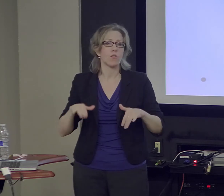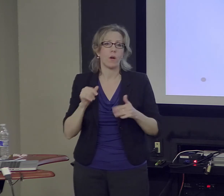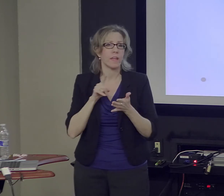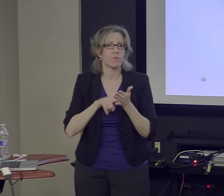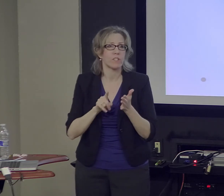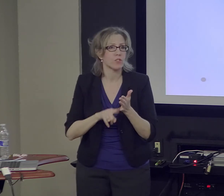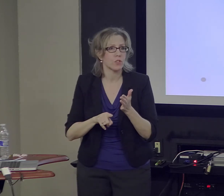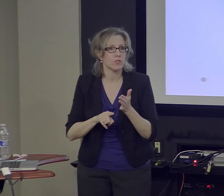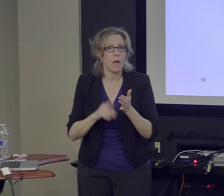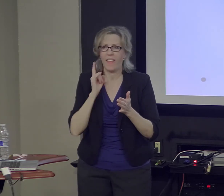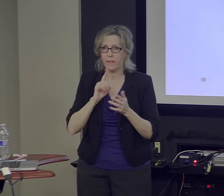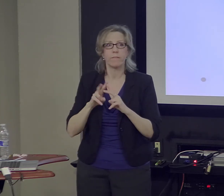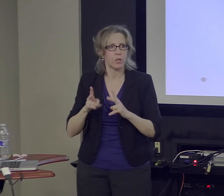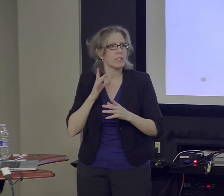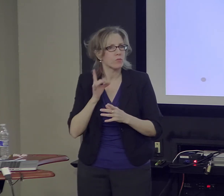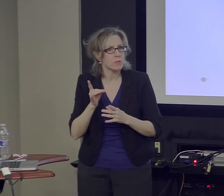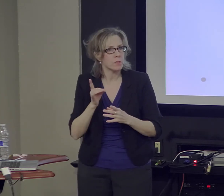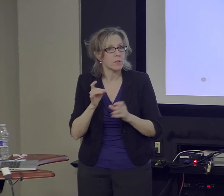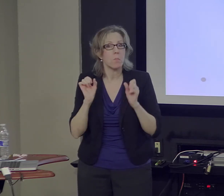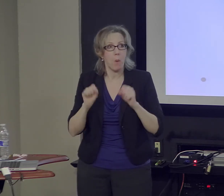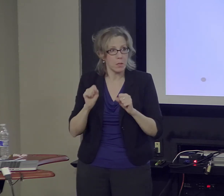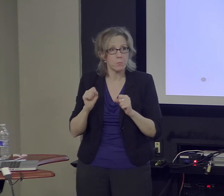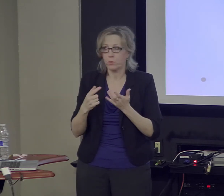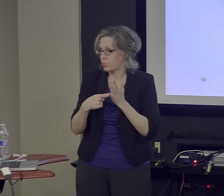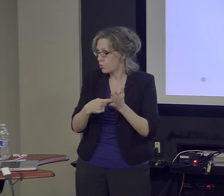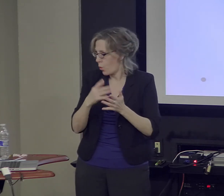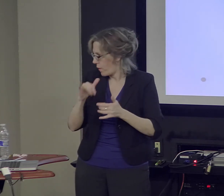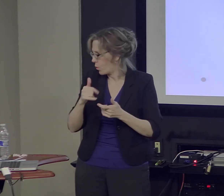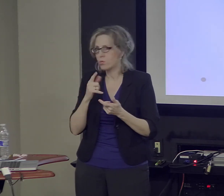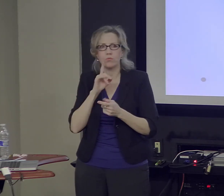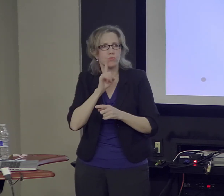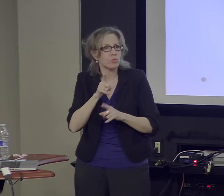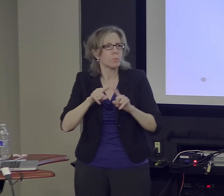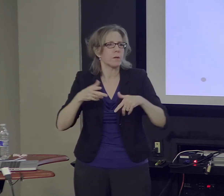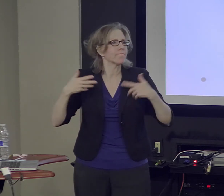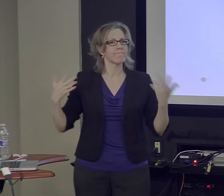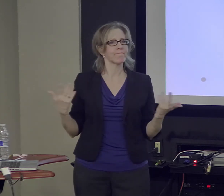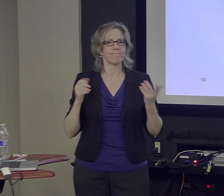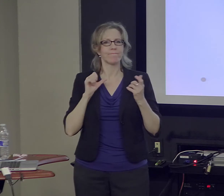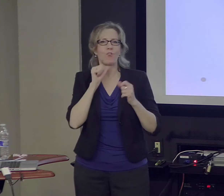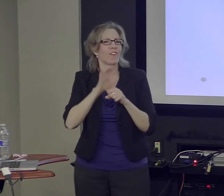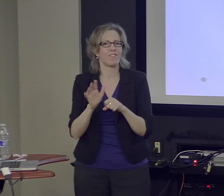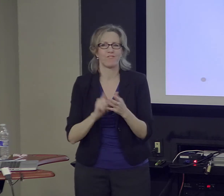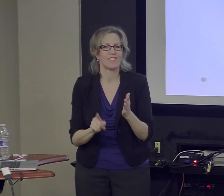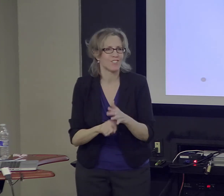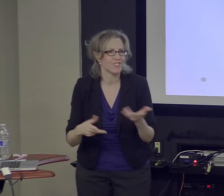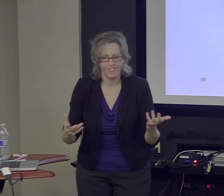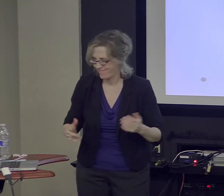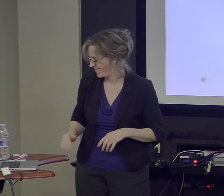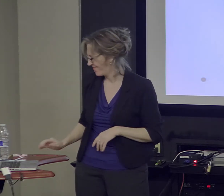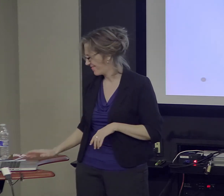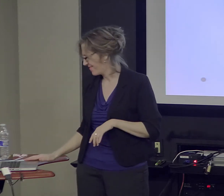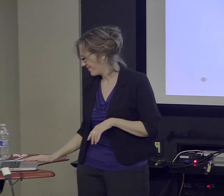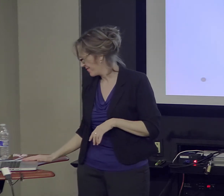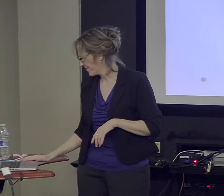having other intuitions. And I thought that these responses were very interesting. And again,